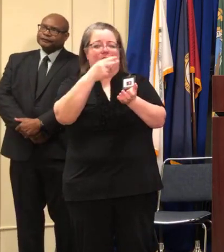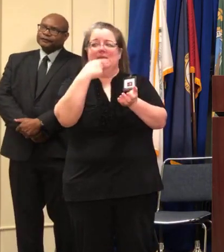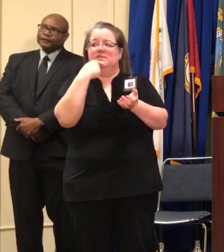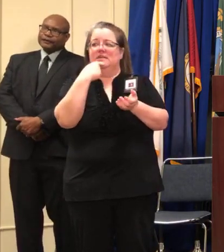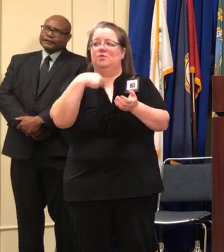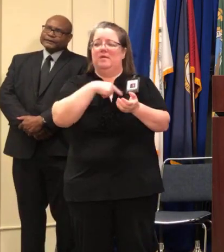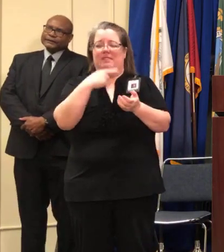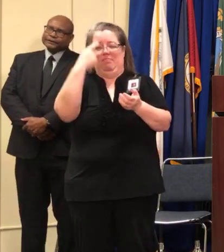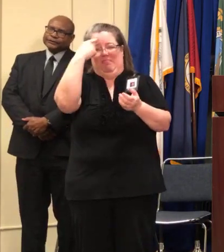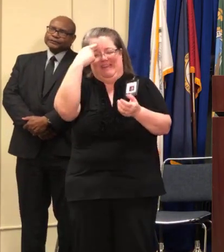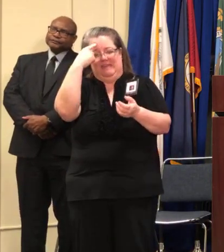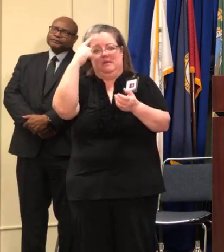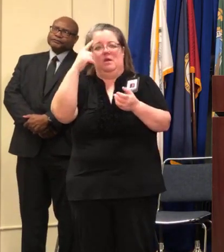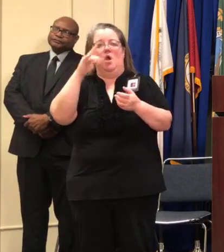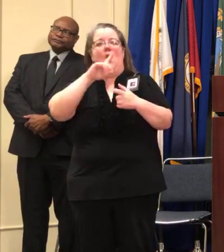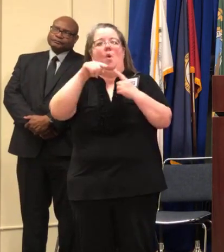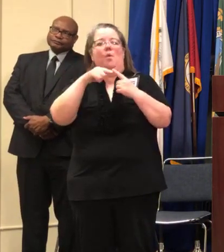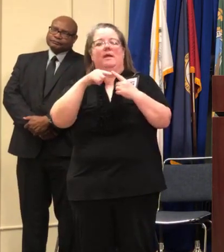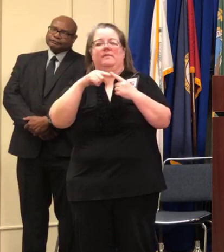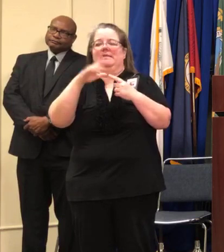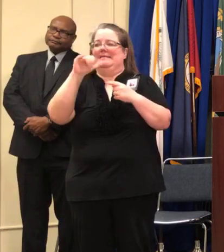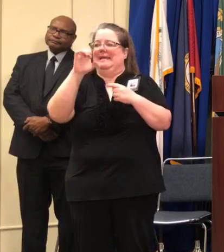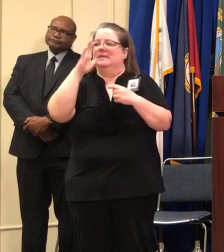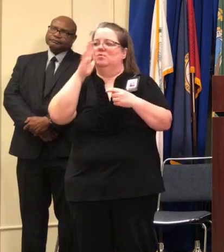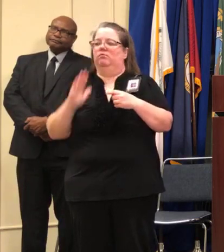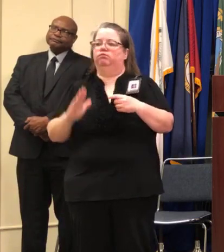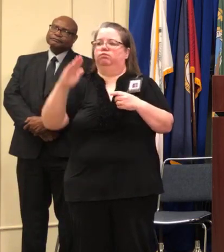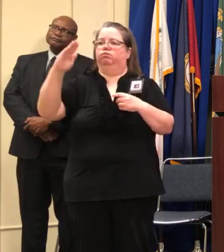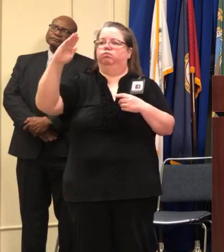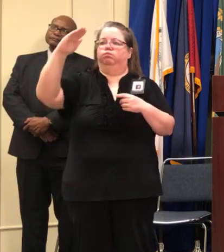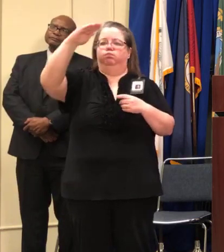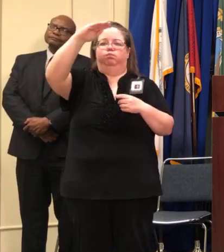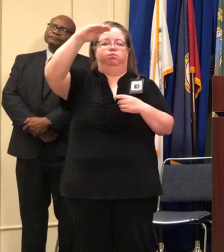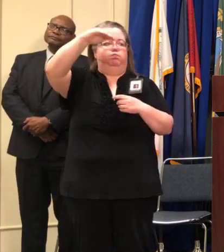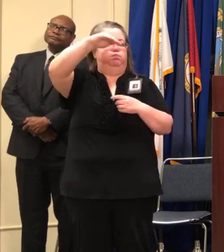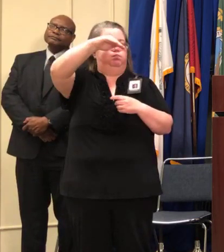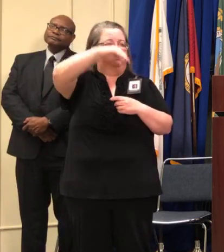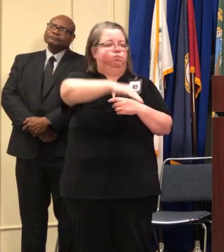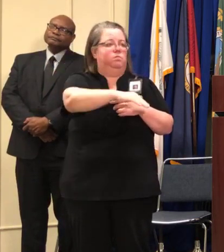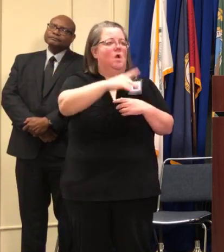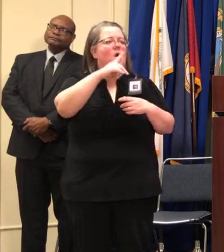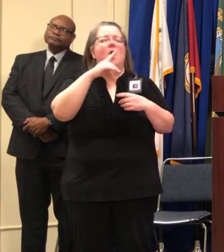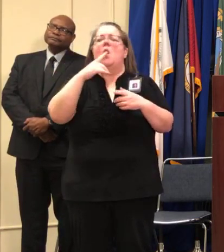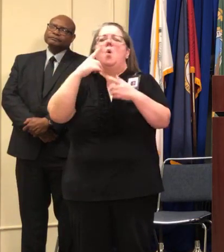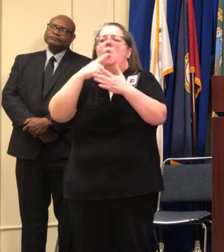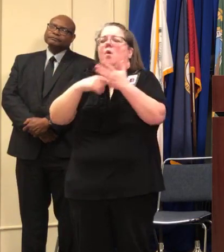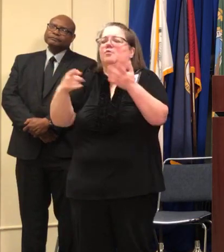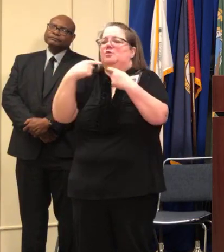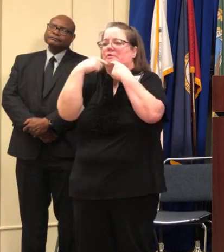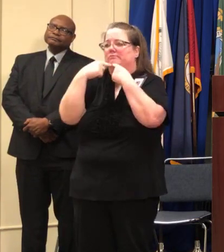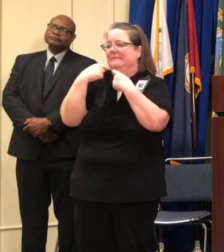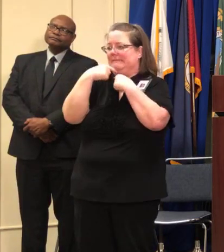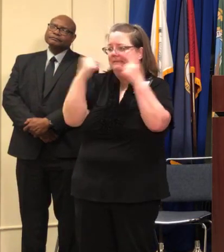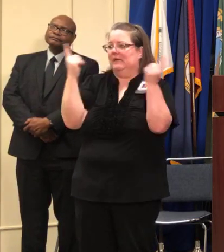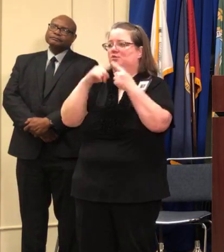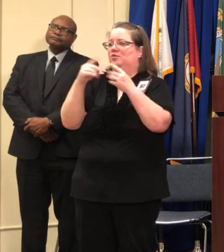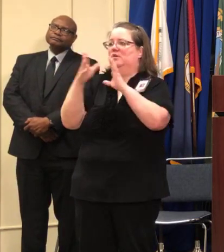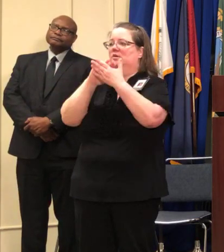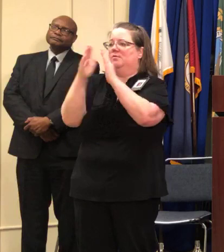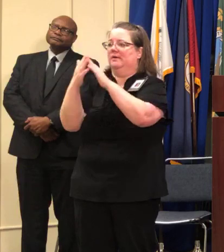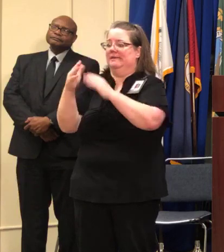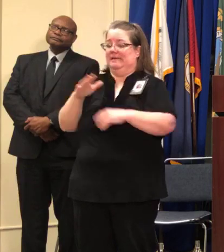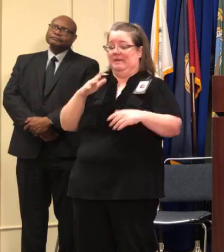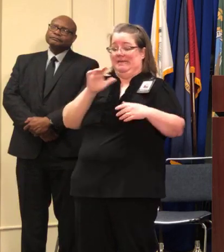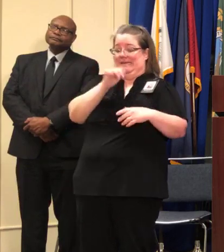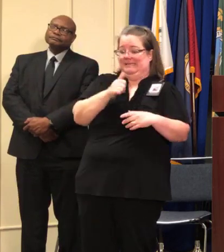we think these cases will plateau and hopefully go down? Because and what would be your message to the community? We've gone from 10 Thursday